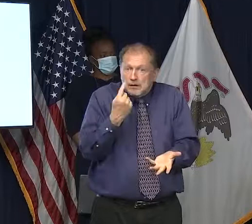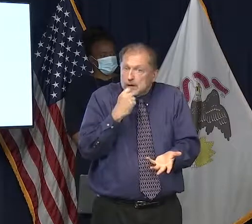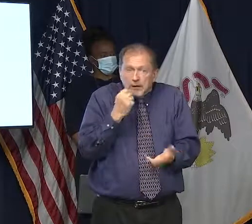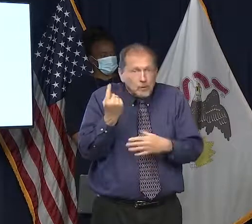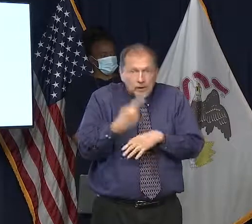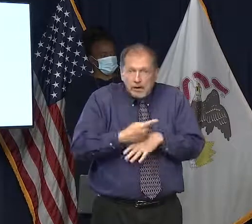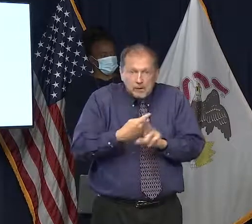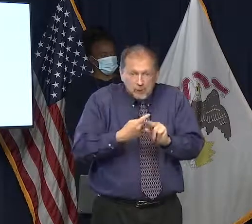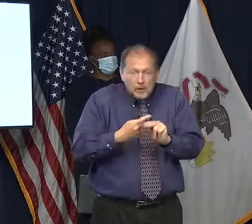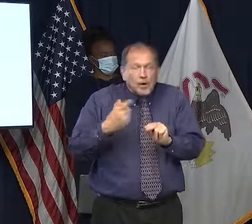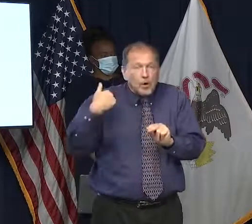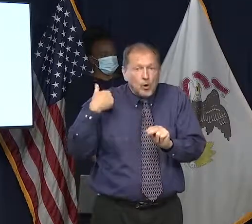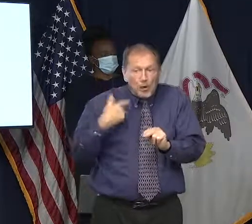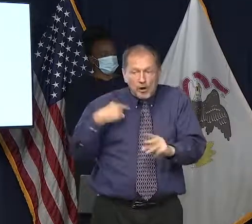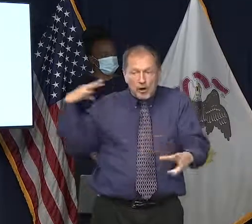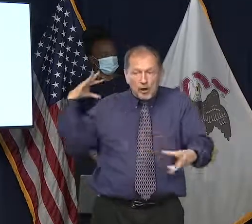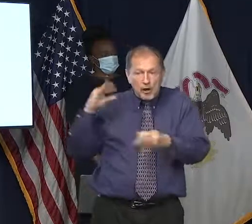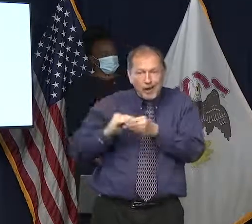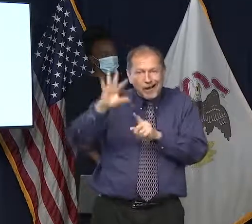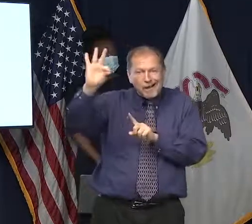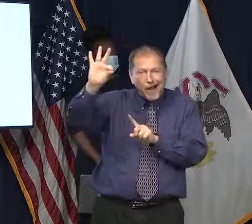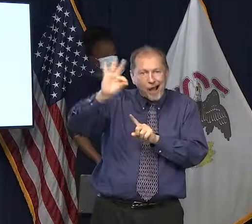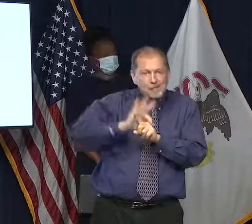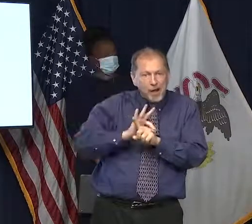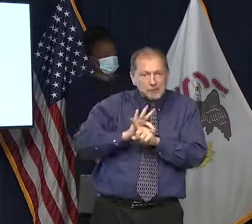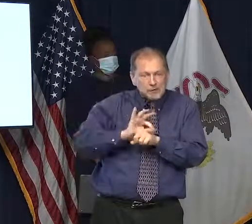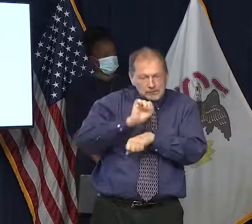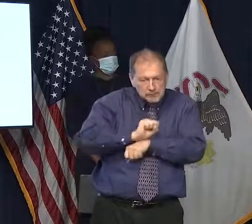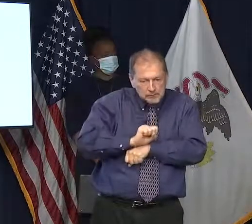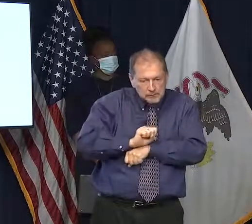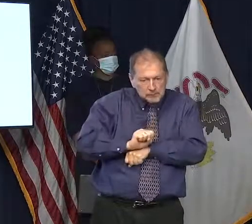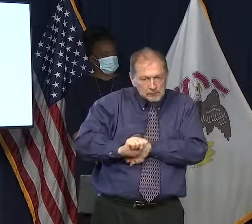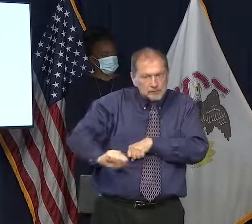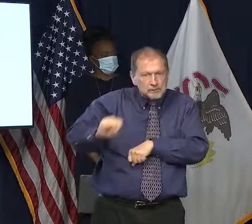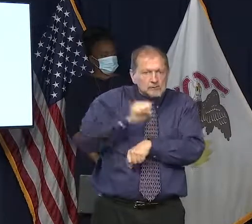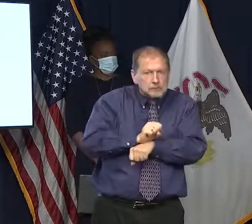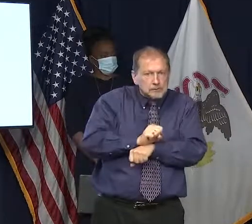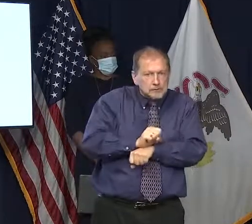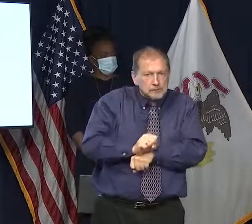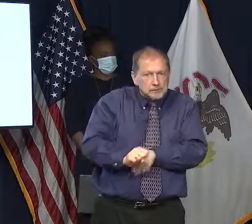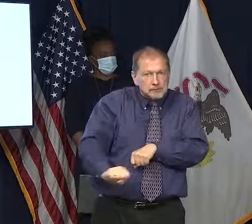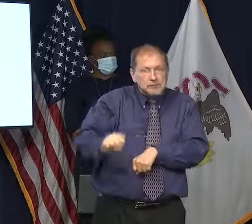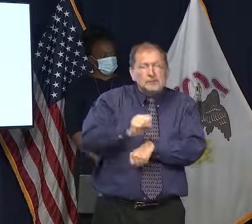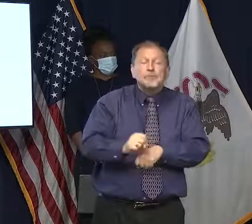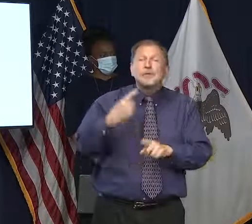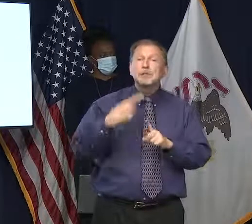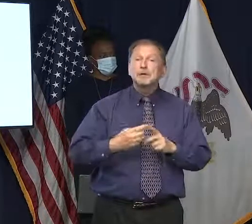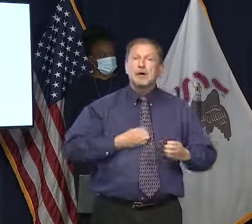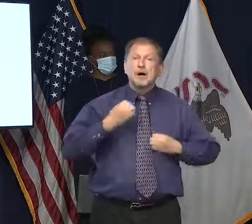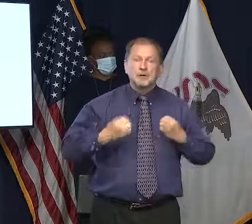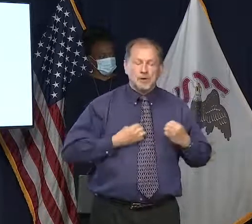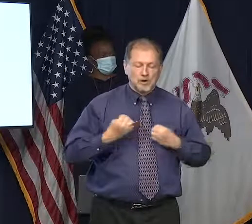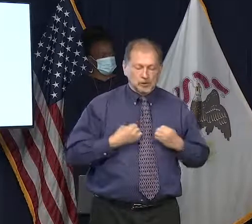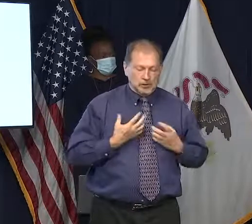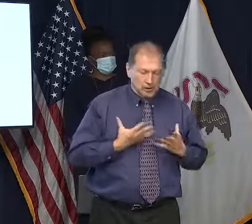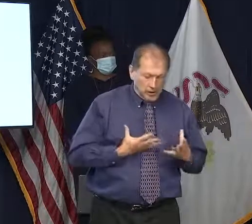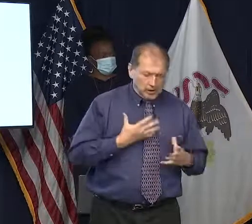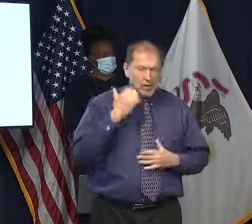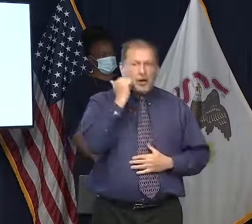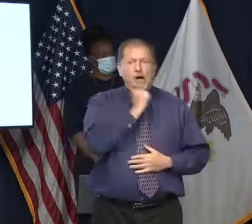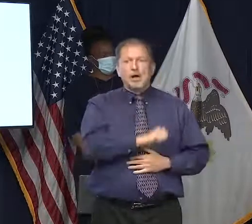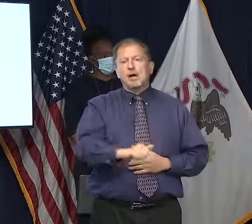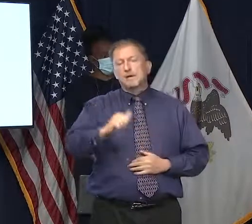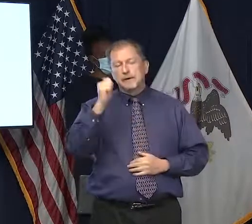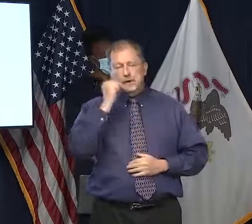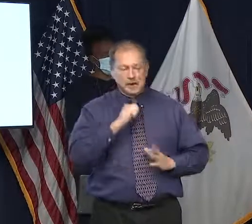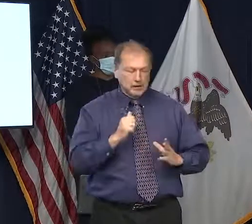And it does wear on us because, it's emotionally taxing, it's